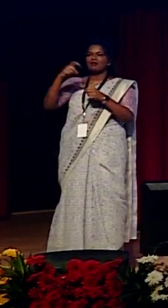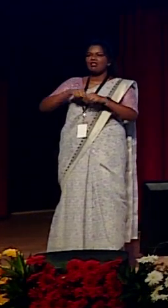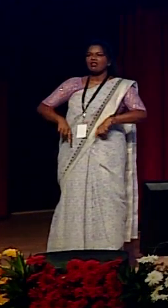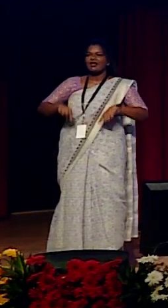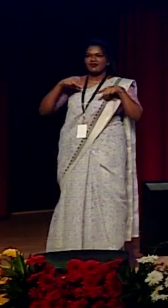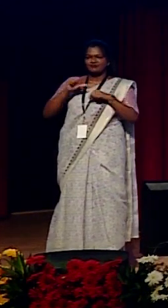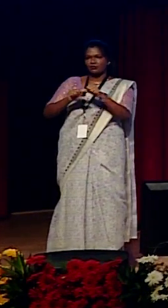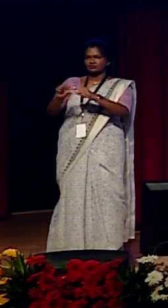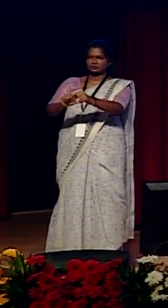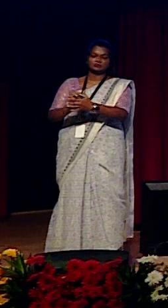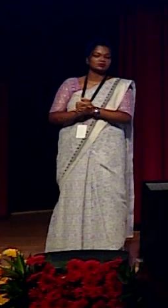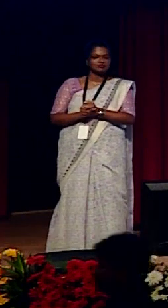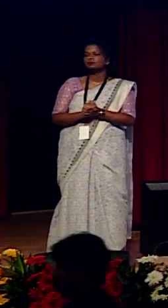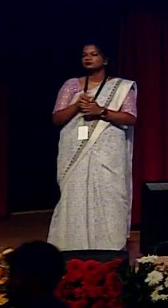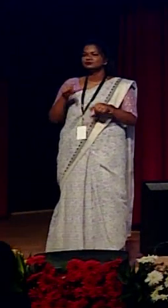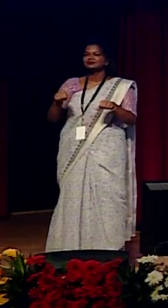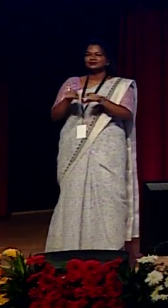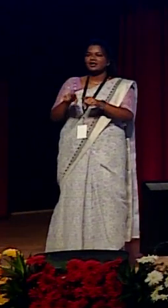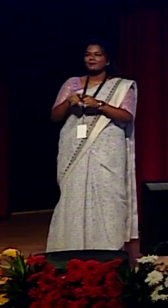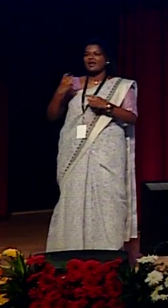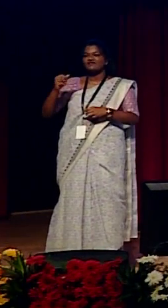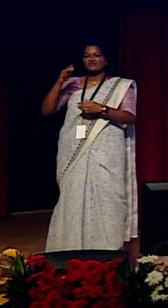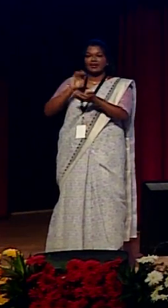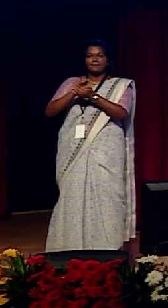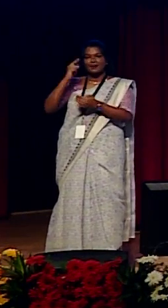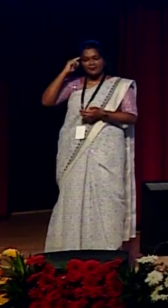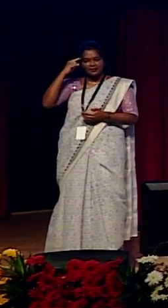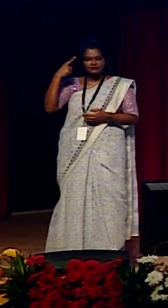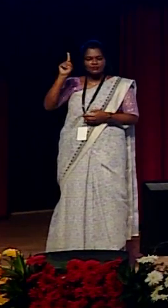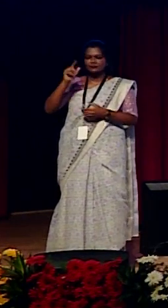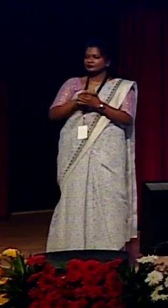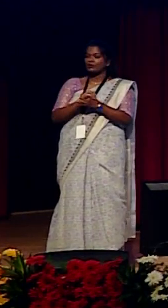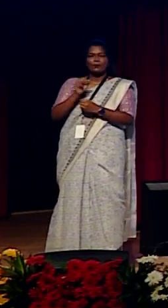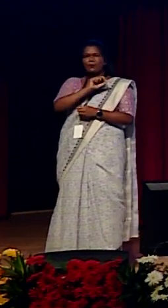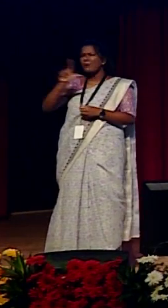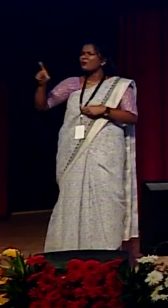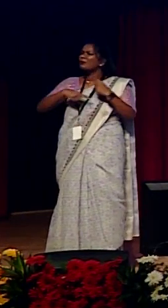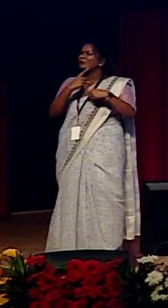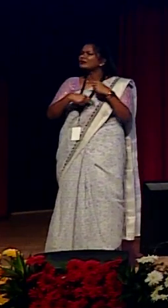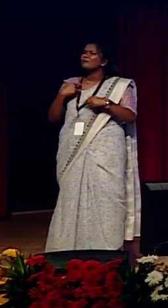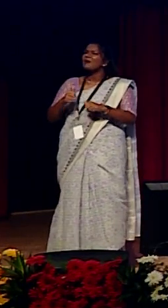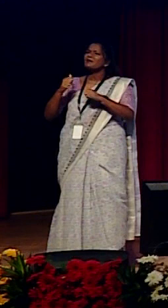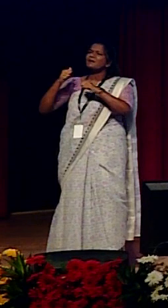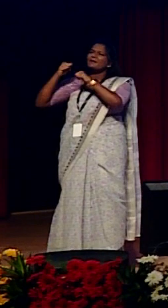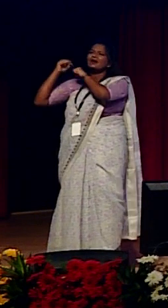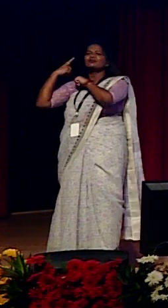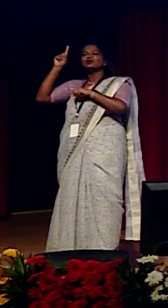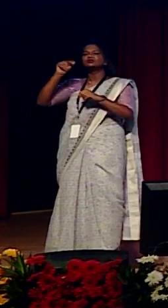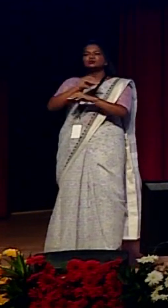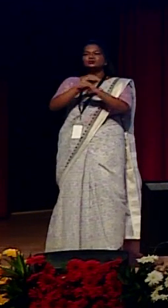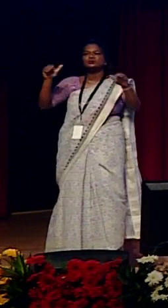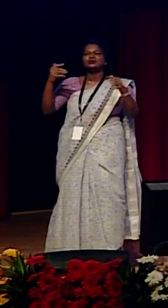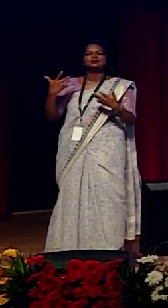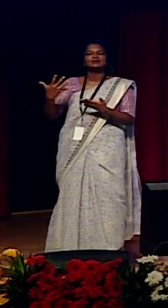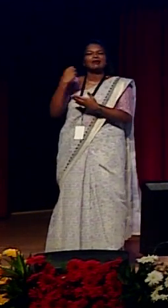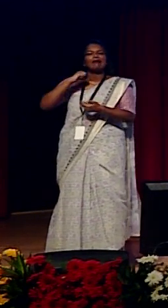this process. So that's something we keep in mind from day one. Like we always keep going back to the students and